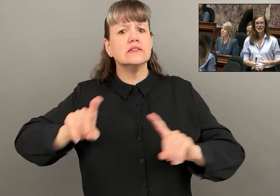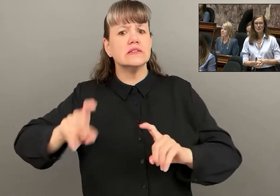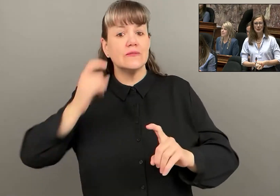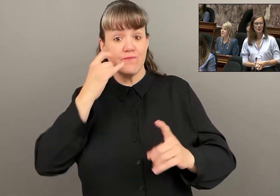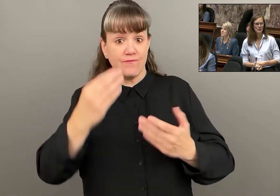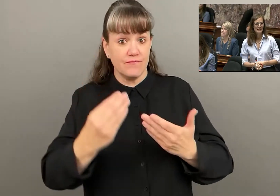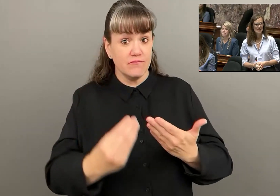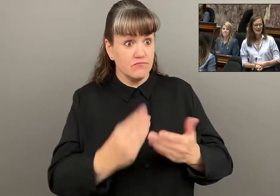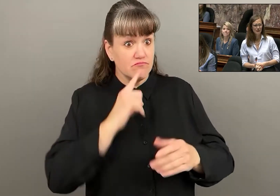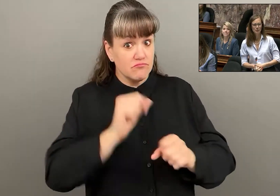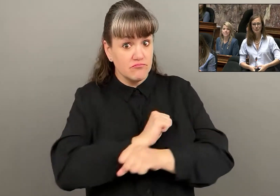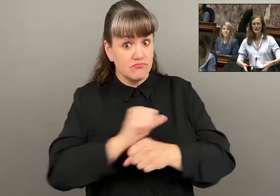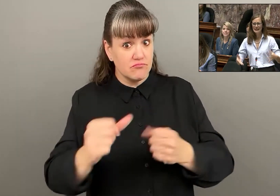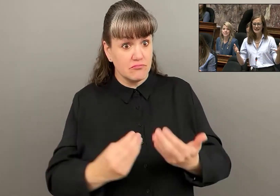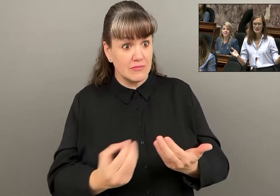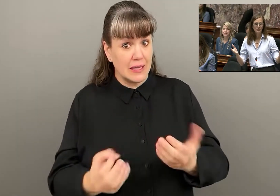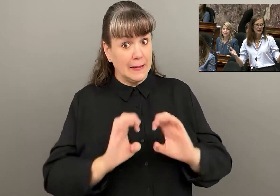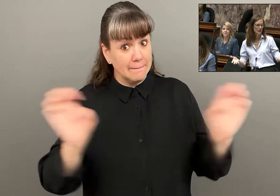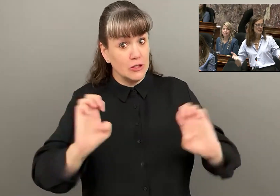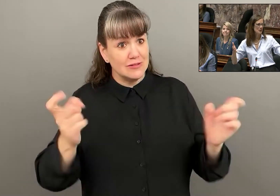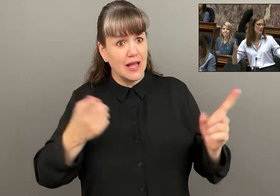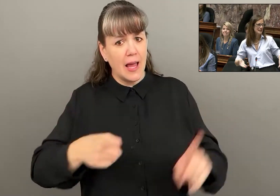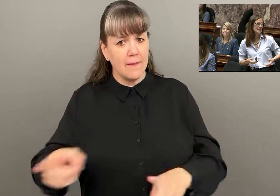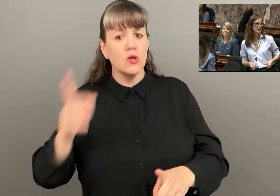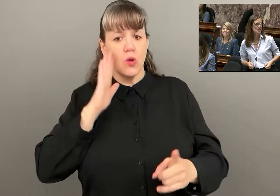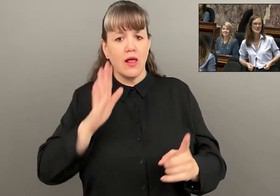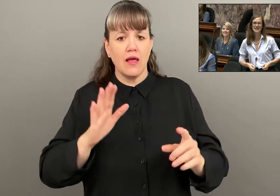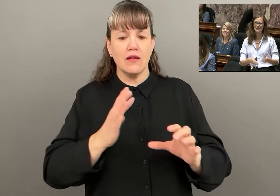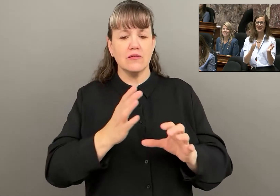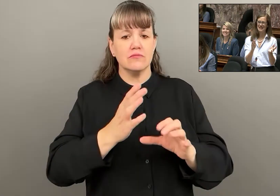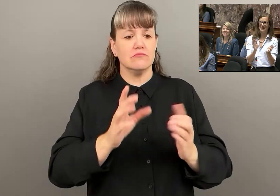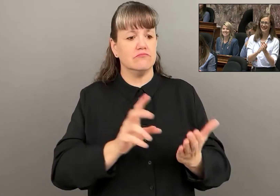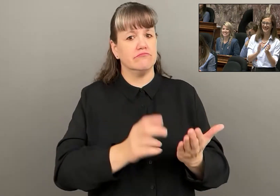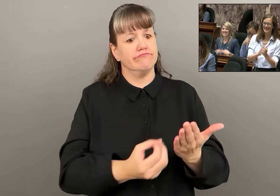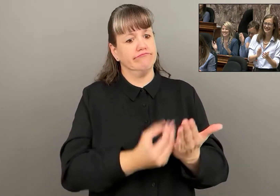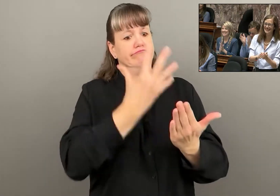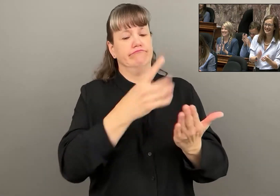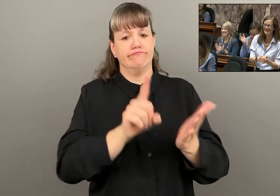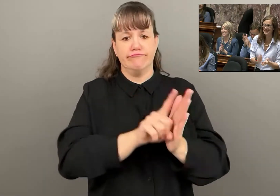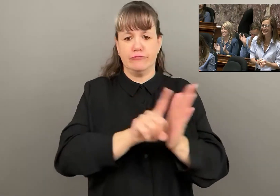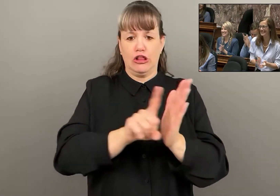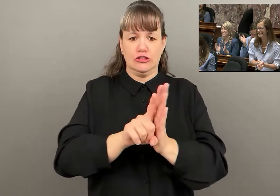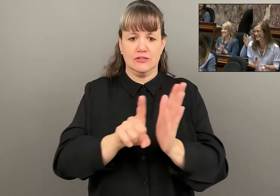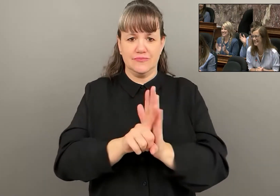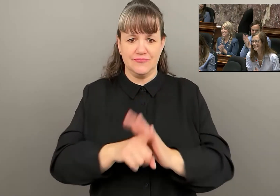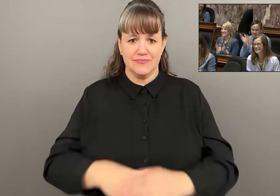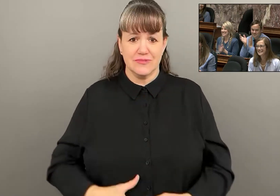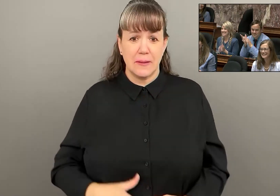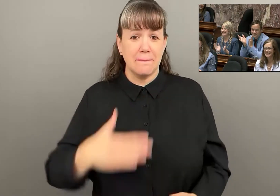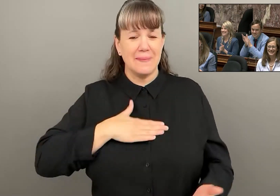ways we keep people in BC safe. Please welcome the BC Emergency Alert.